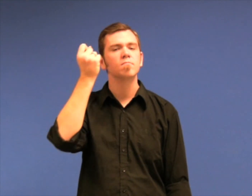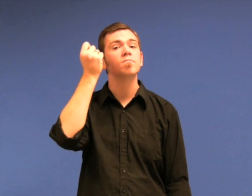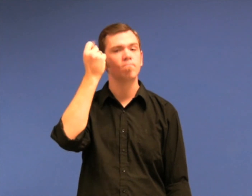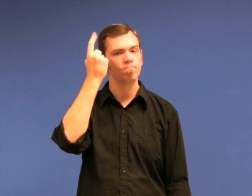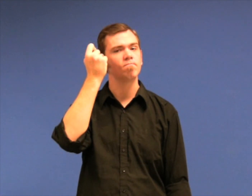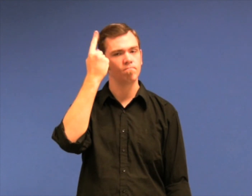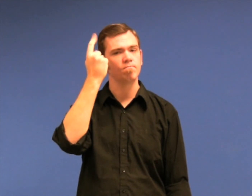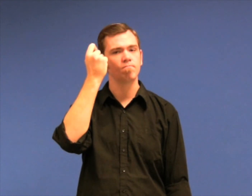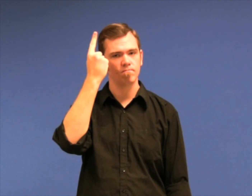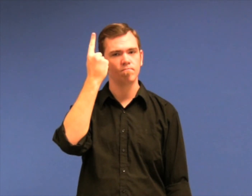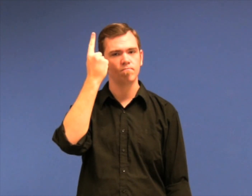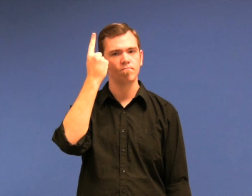Understand.